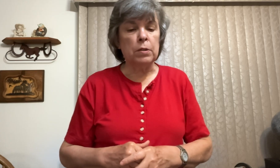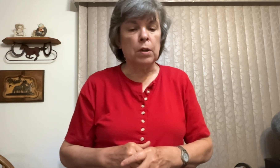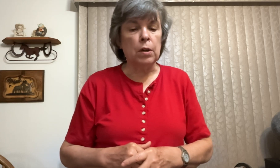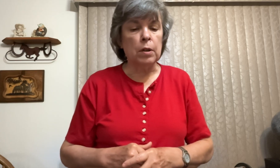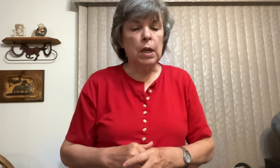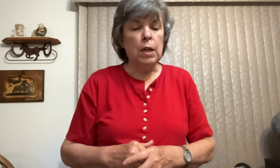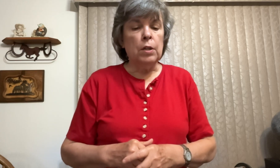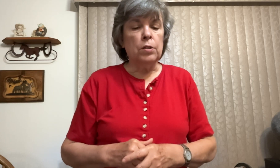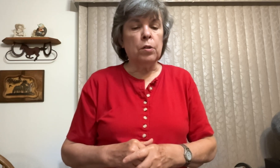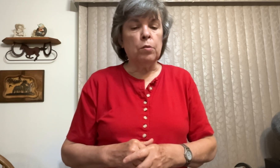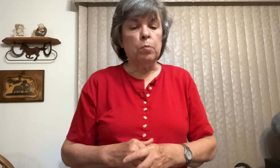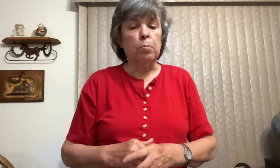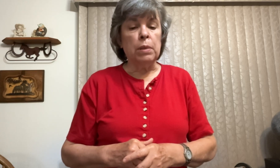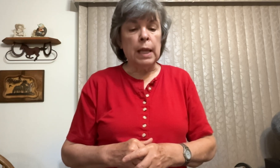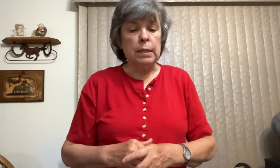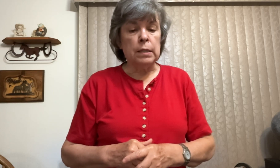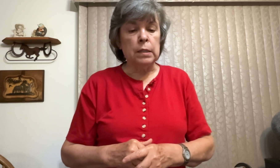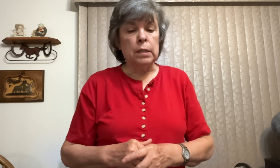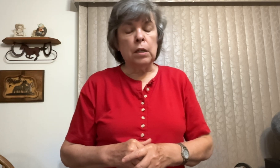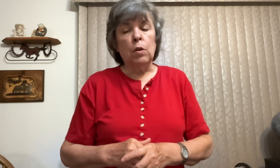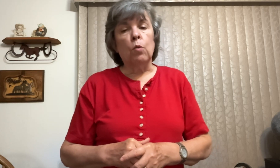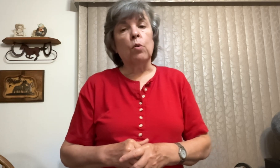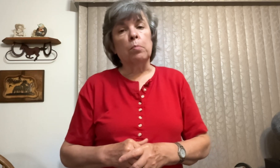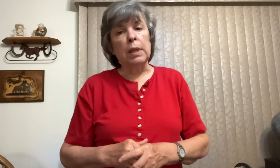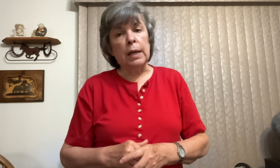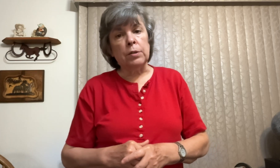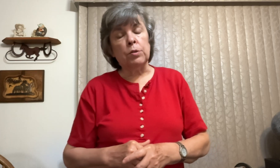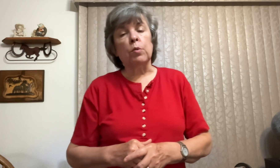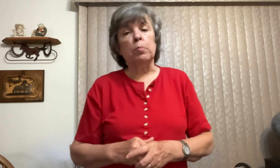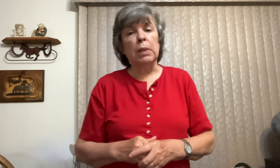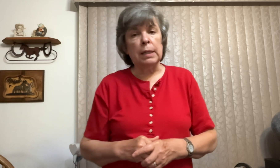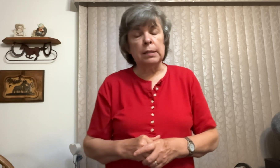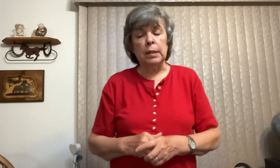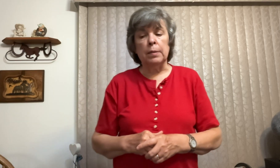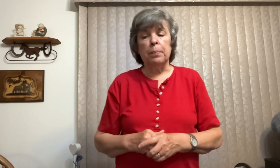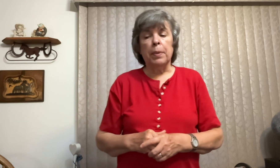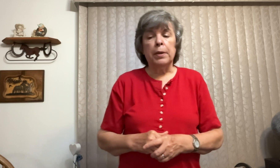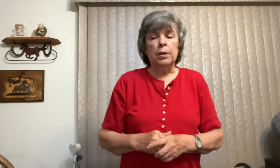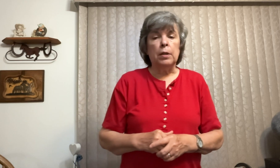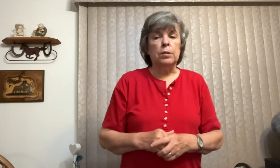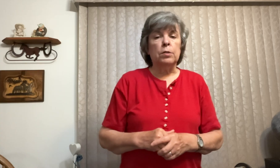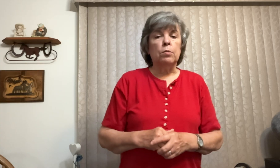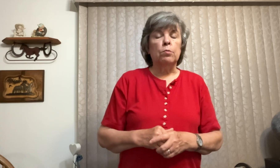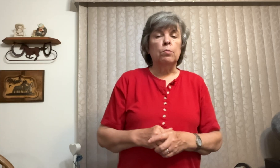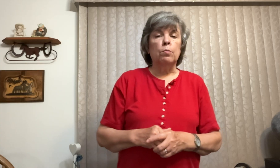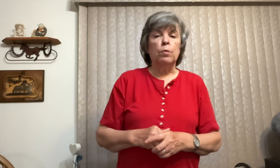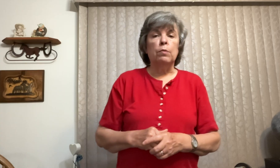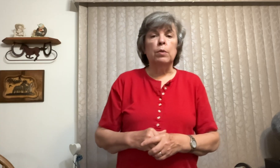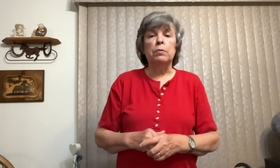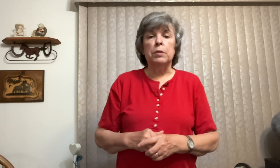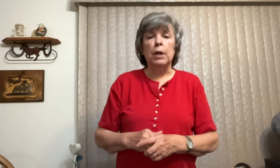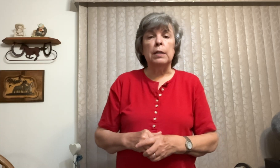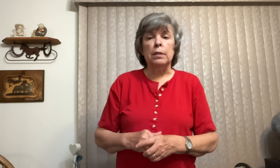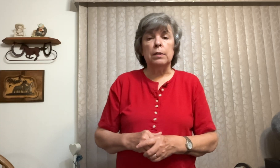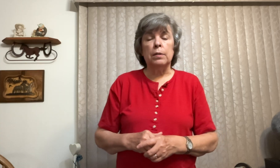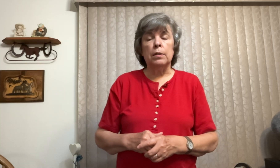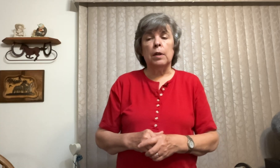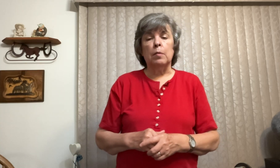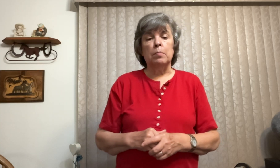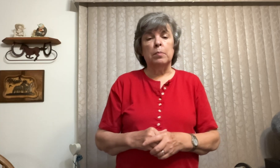song. So blessed or blessed or blessing. So we've done the